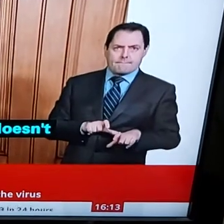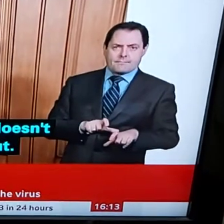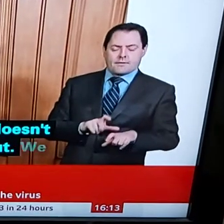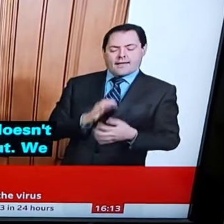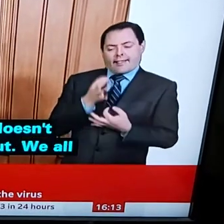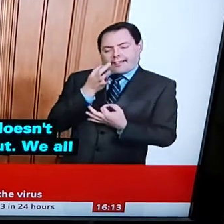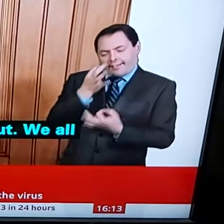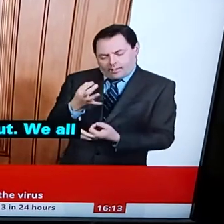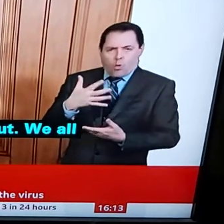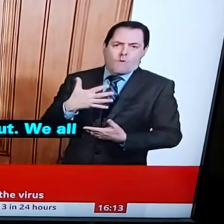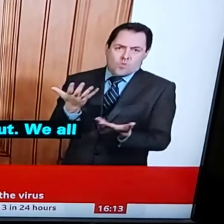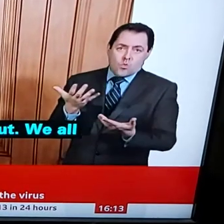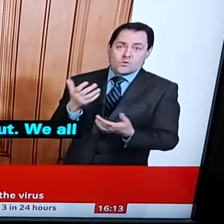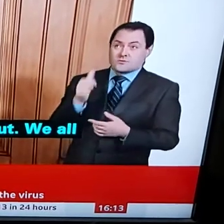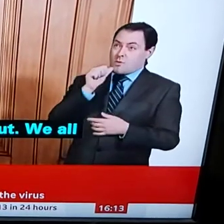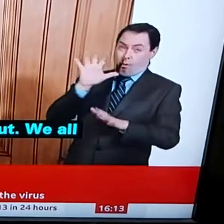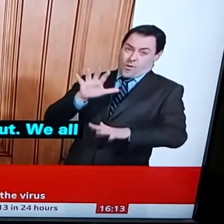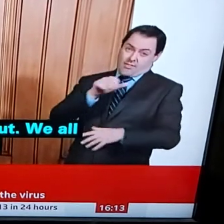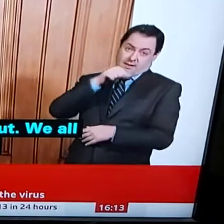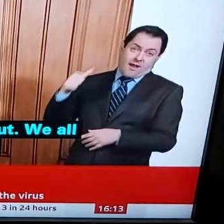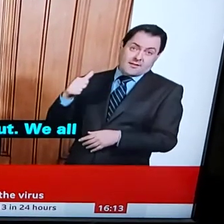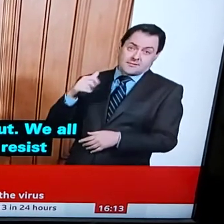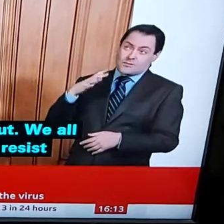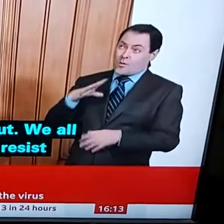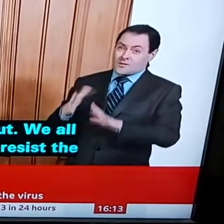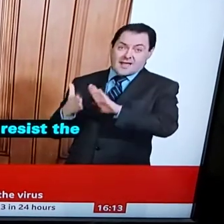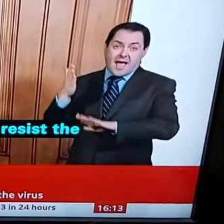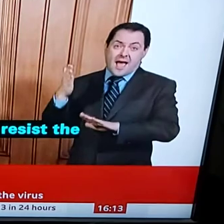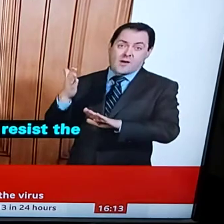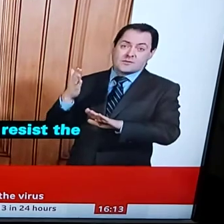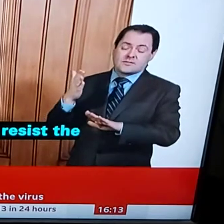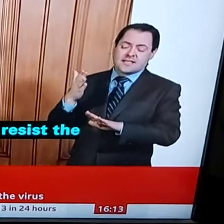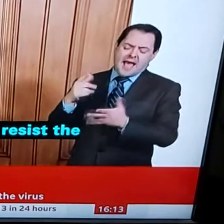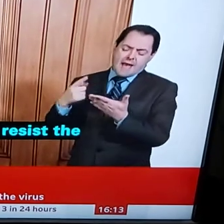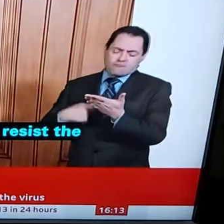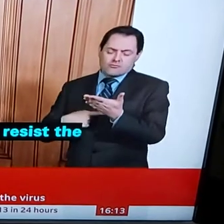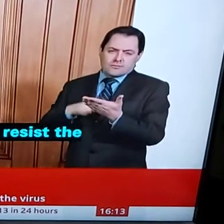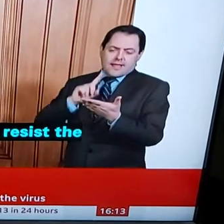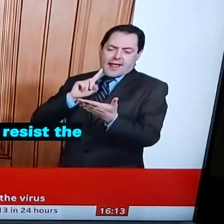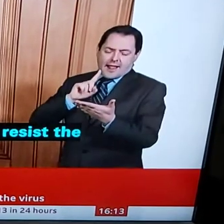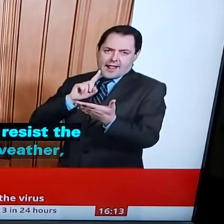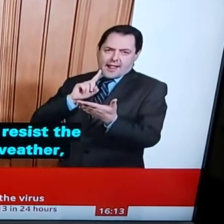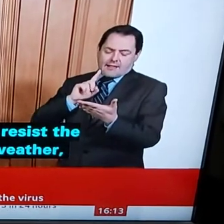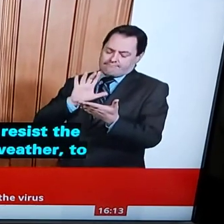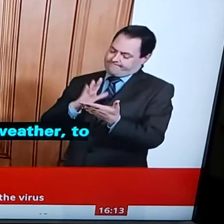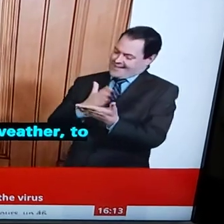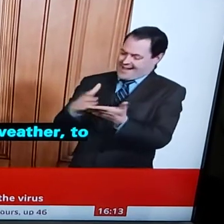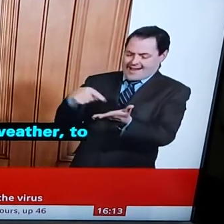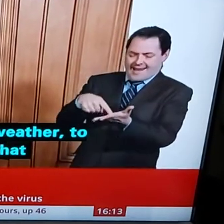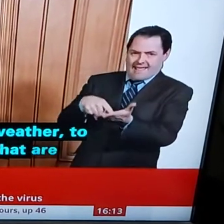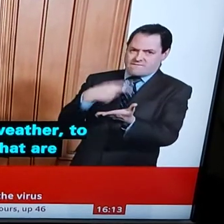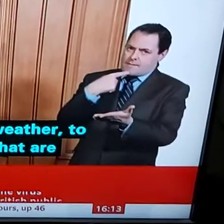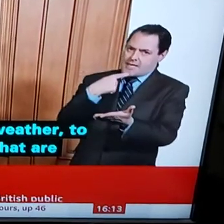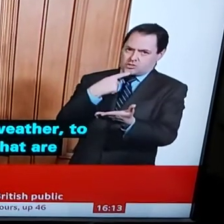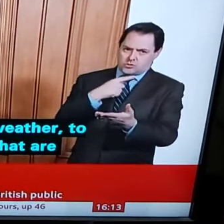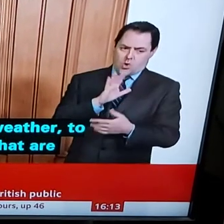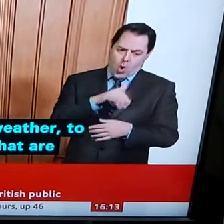temptation, whatever the weather, to disregard the instructions that are so clear. We need